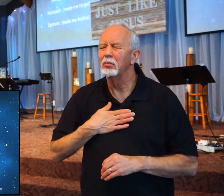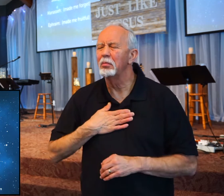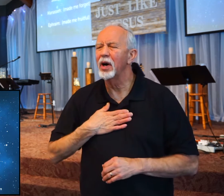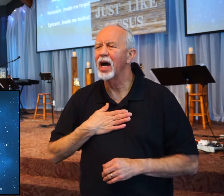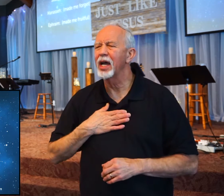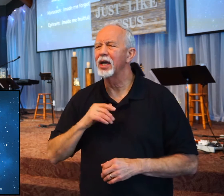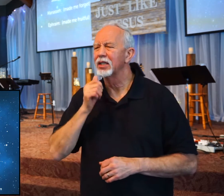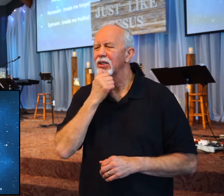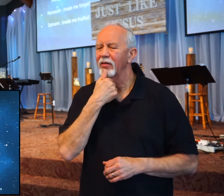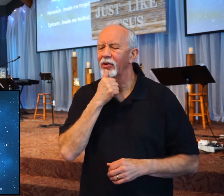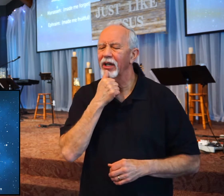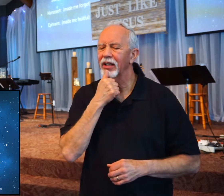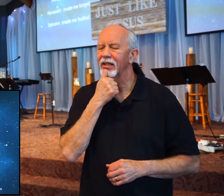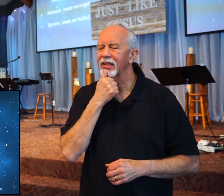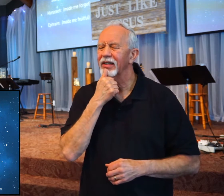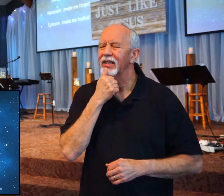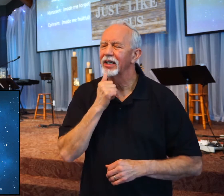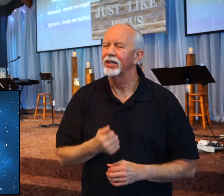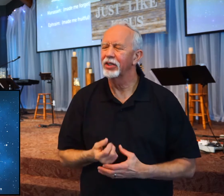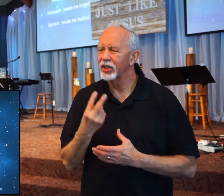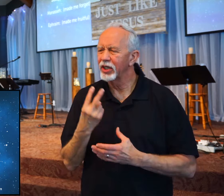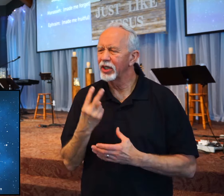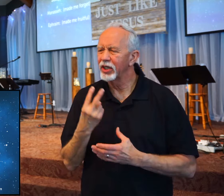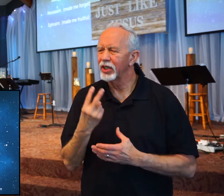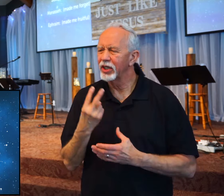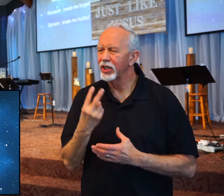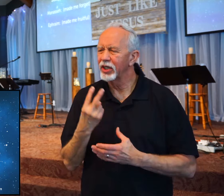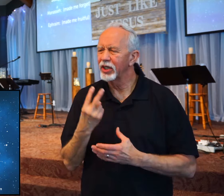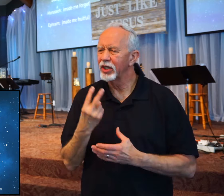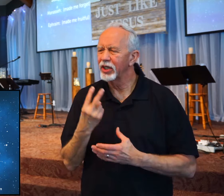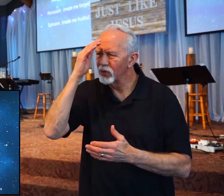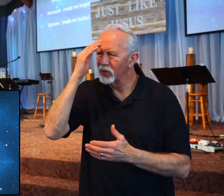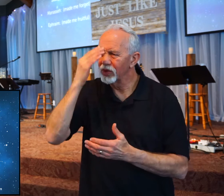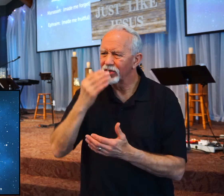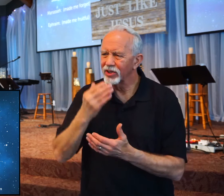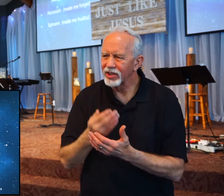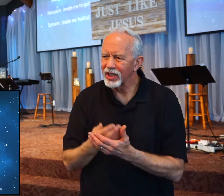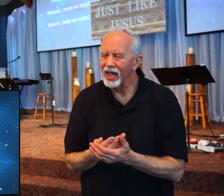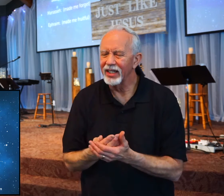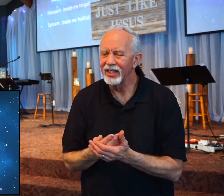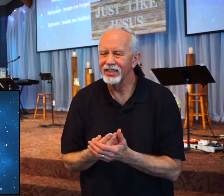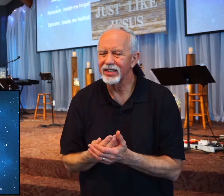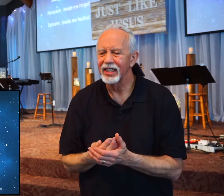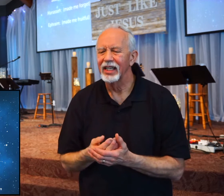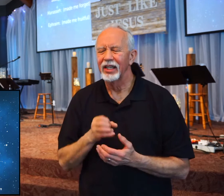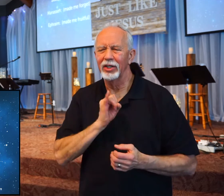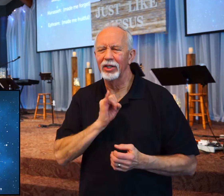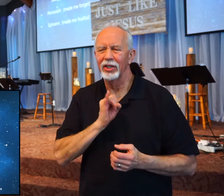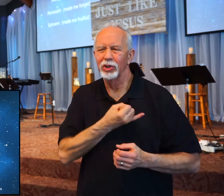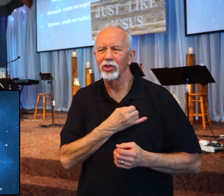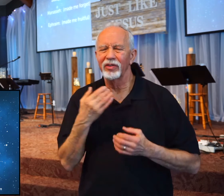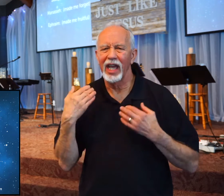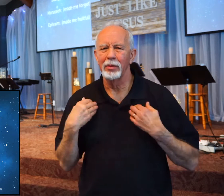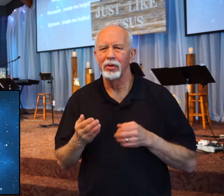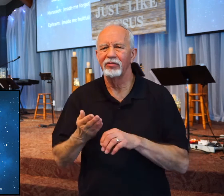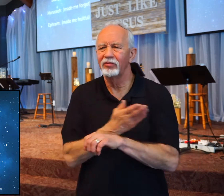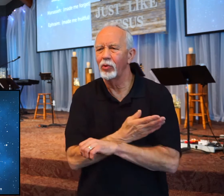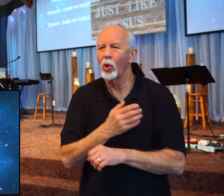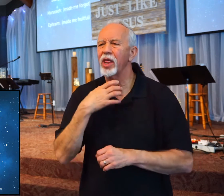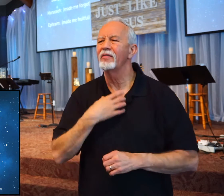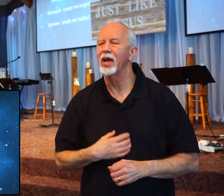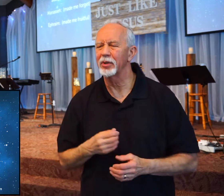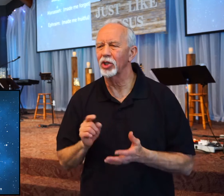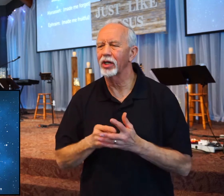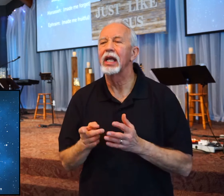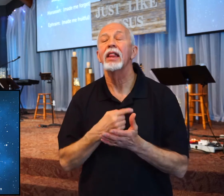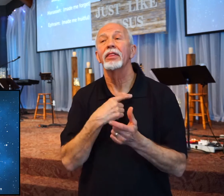So Manasseh and Ephraim are the two sons of Joseph here before the famine. And then the